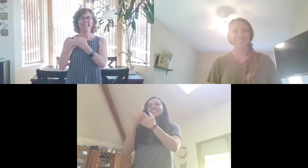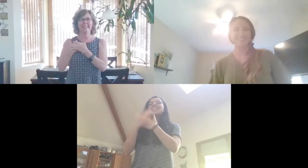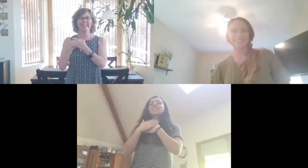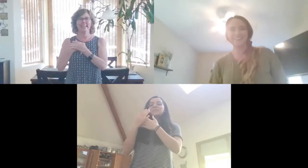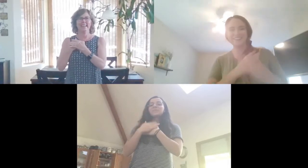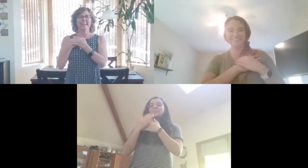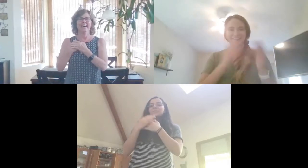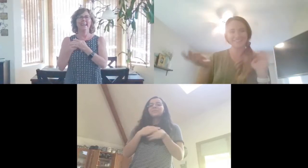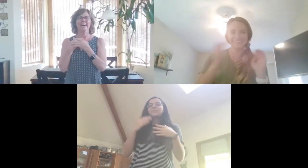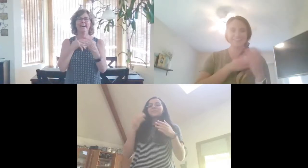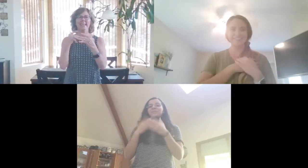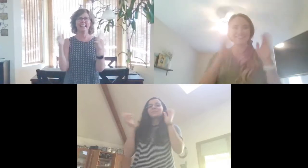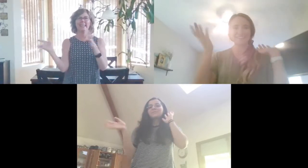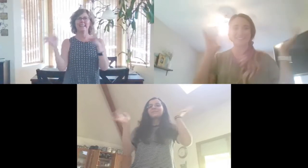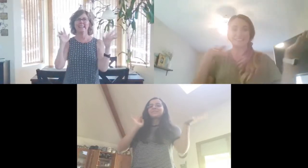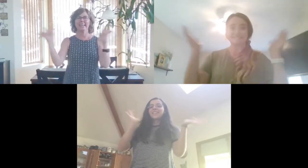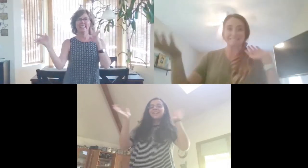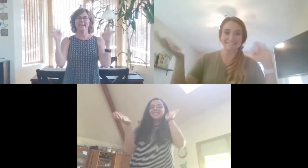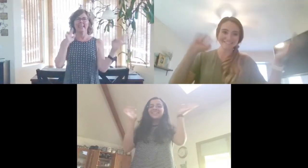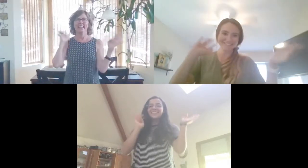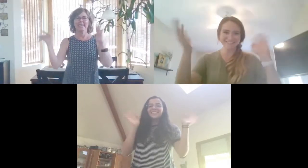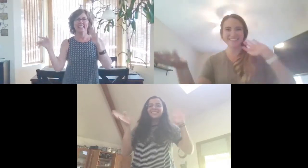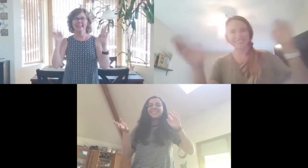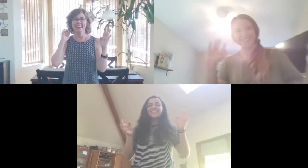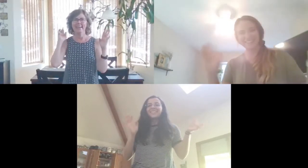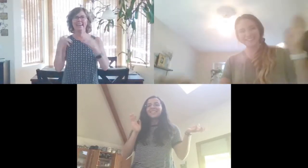And I'm so happy, so very happy. I've got